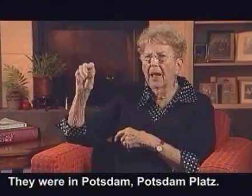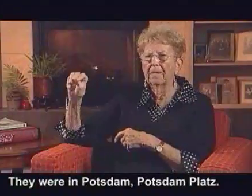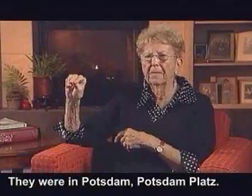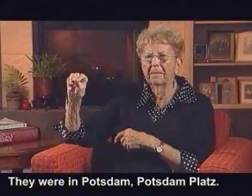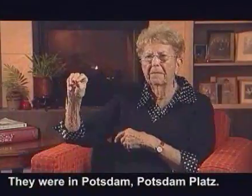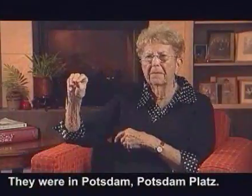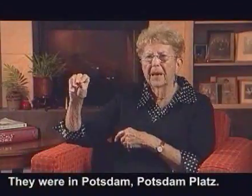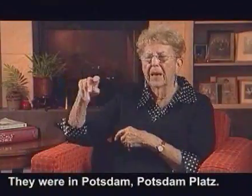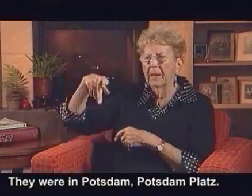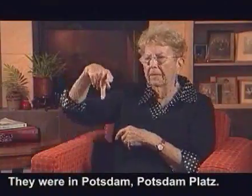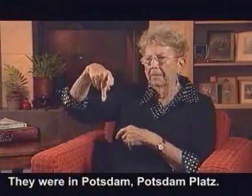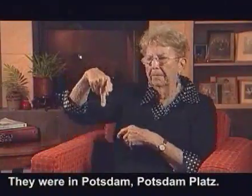They were in Potsdam